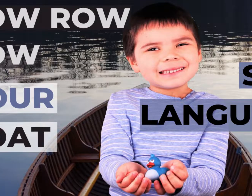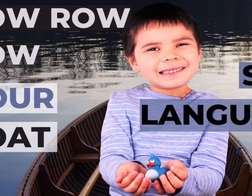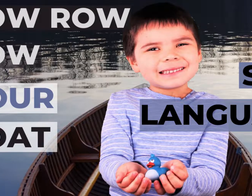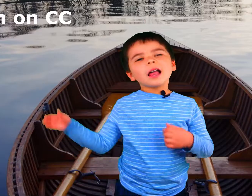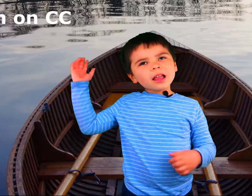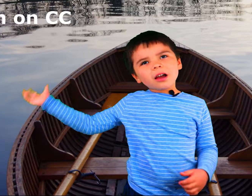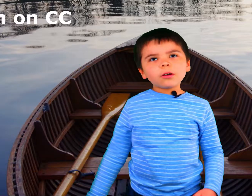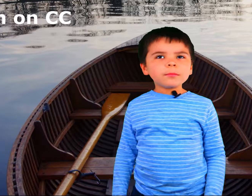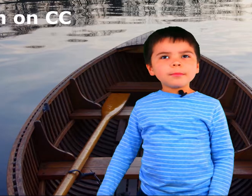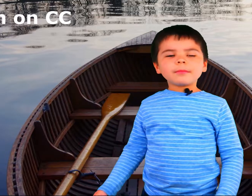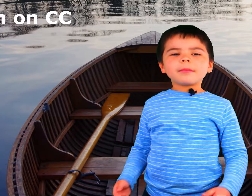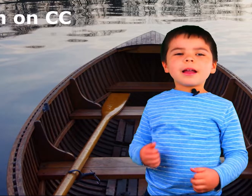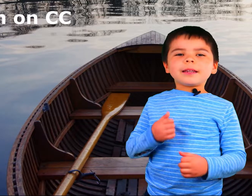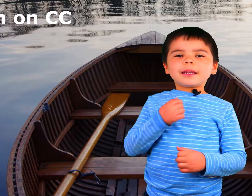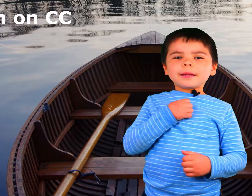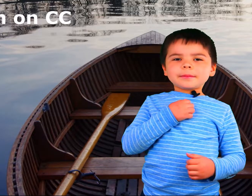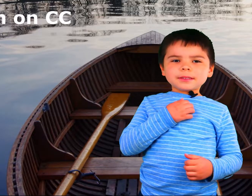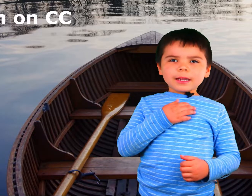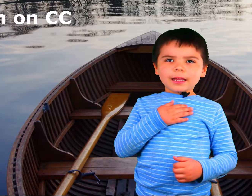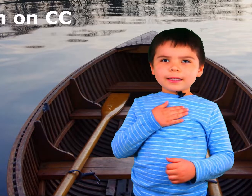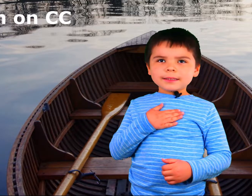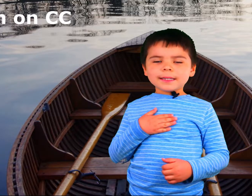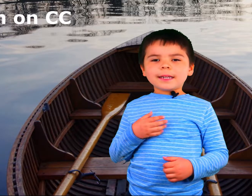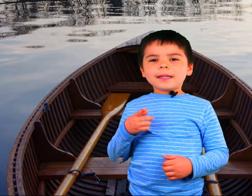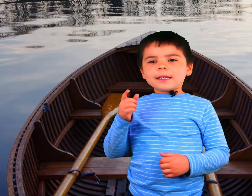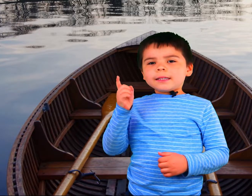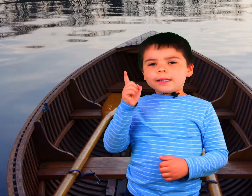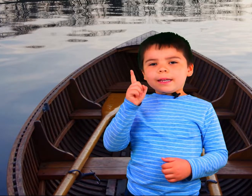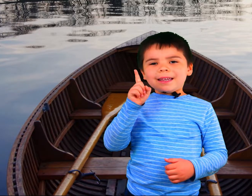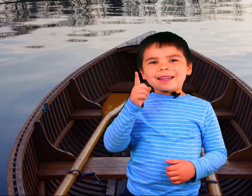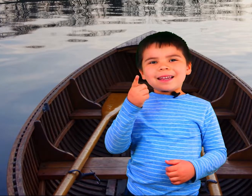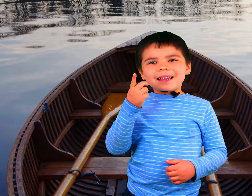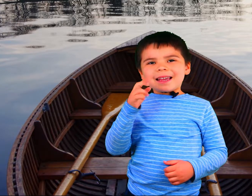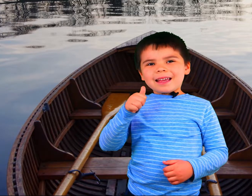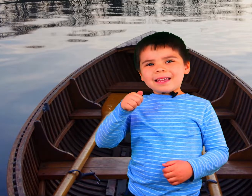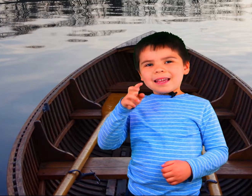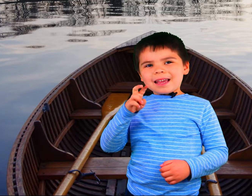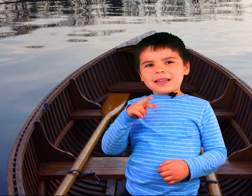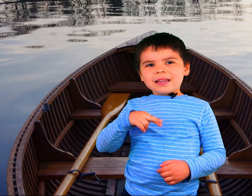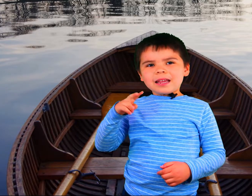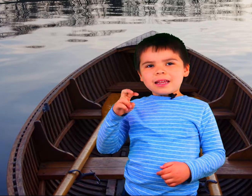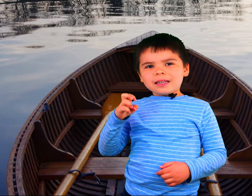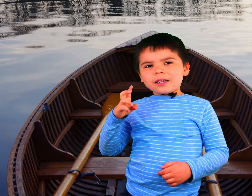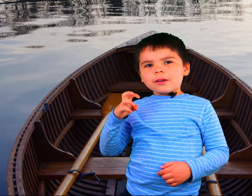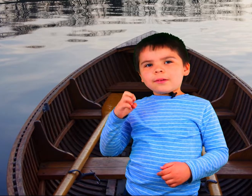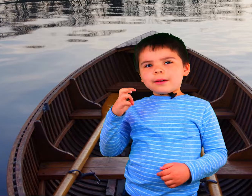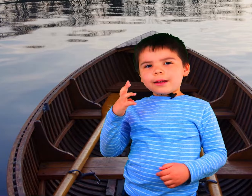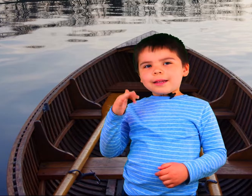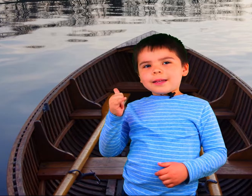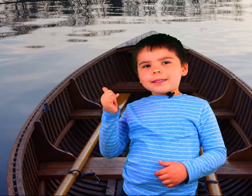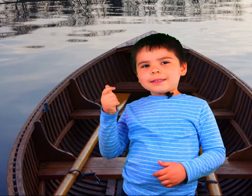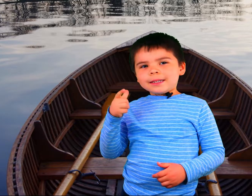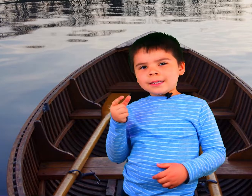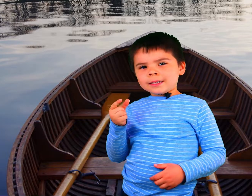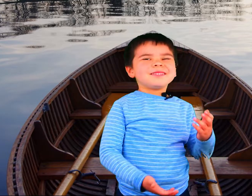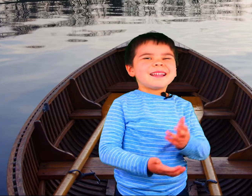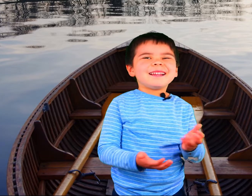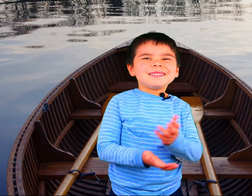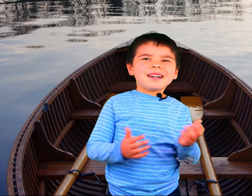Hello, my name is Danny G. D-A-N-N-Y-G. Today's